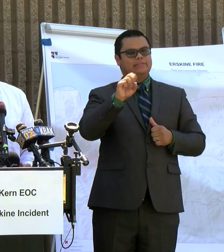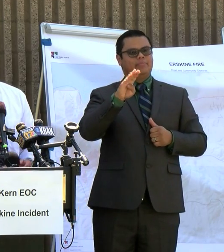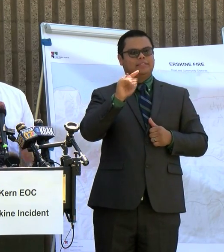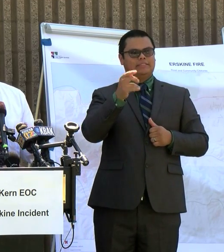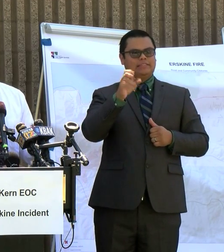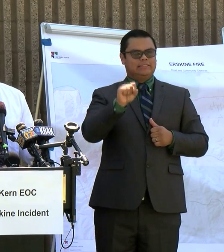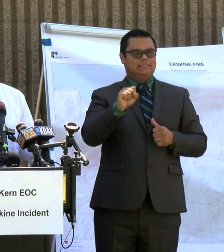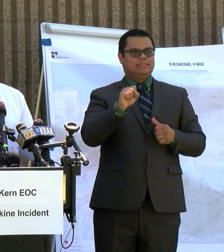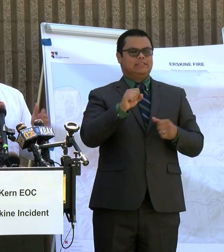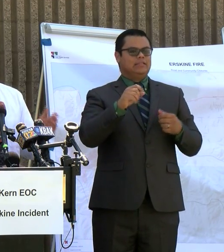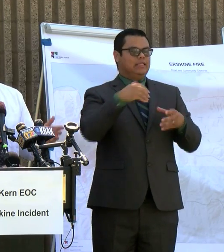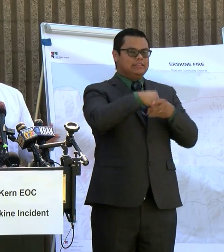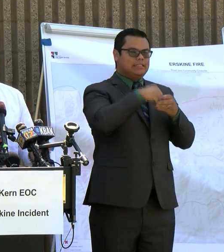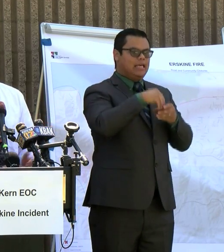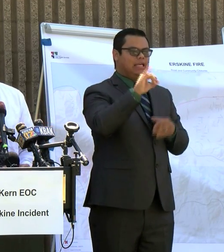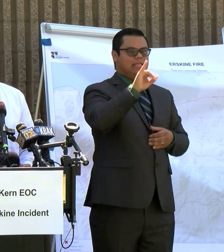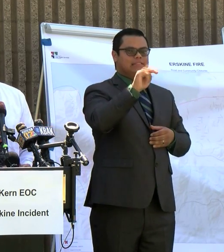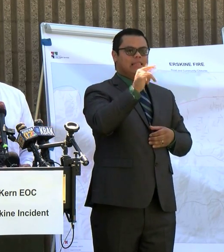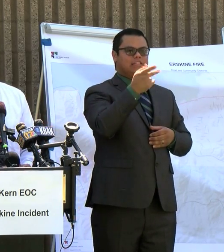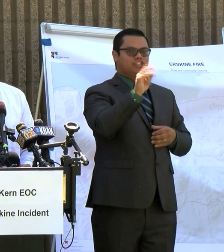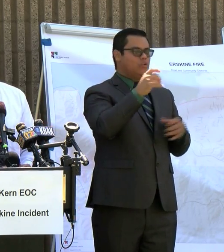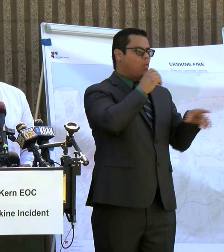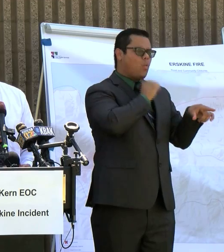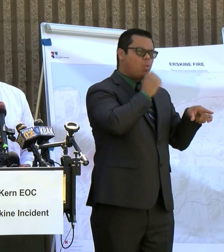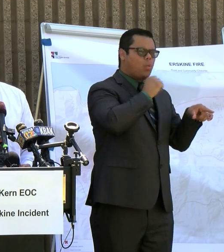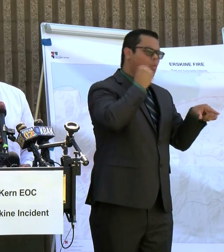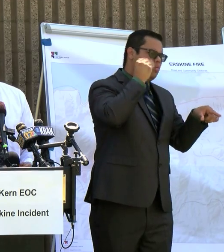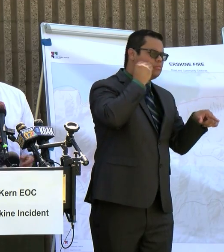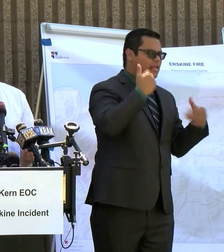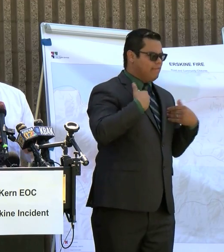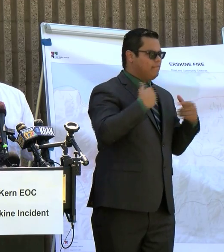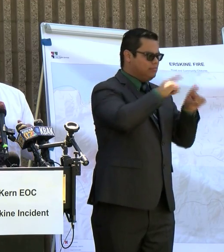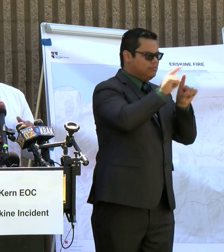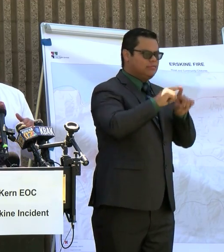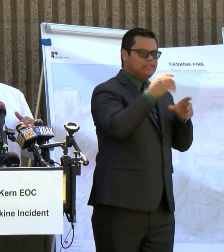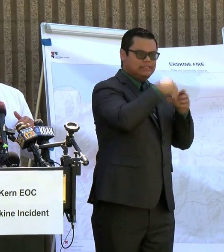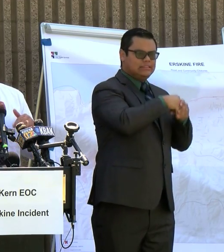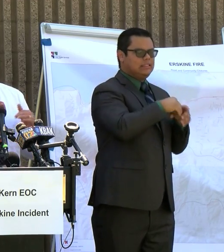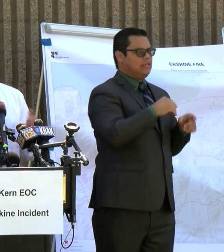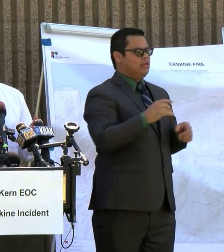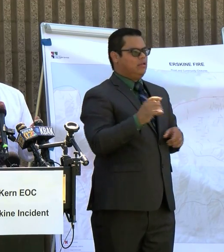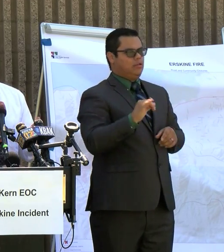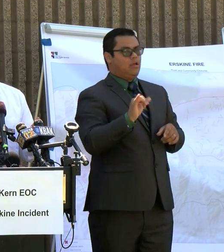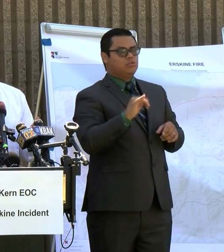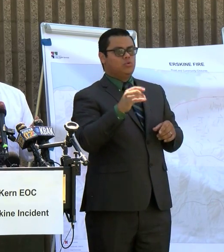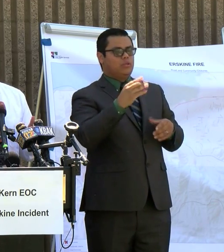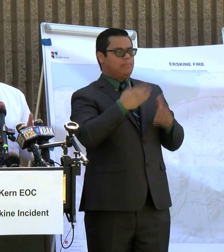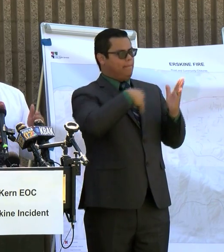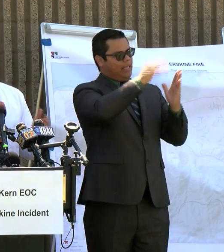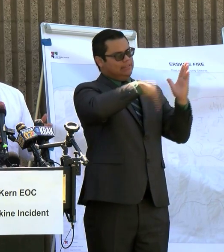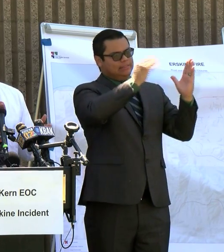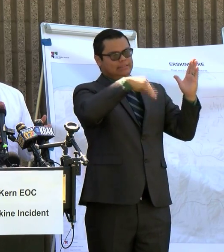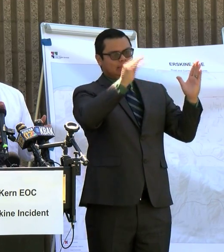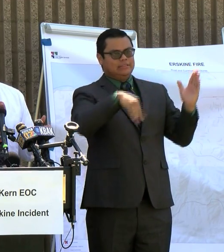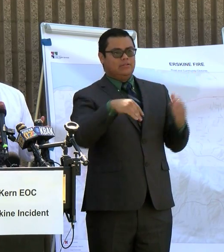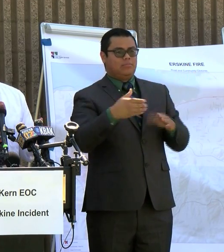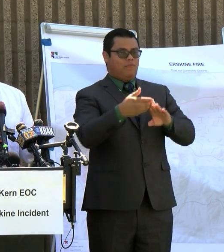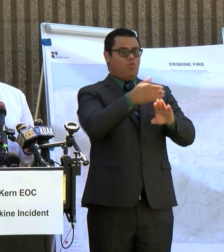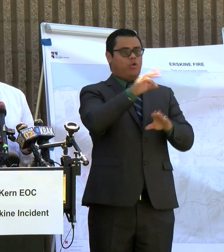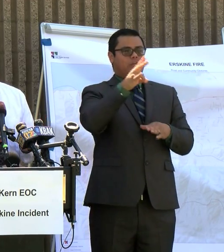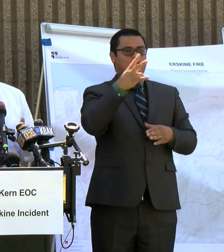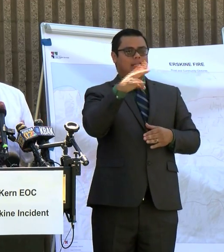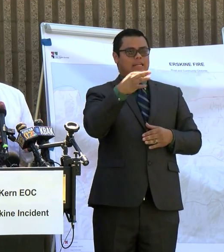homes, in the insulation and the roofing material. We're also worried about the potential of paint. Prior to